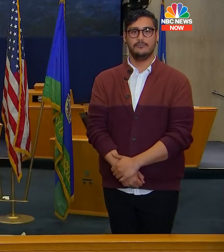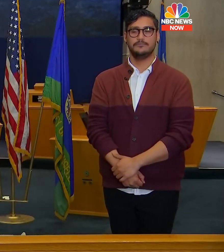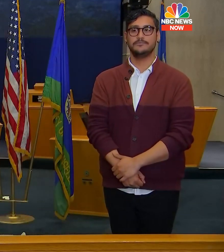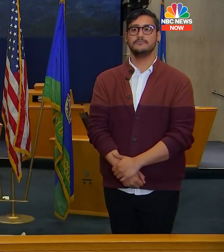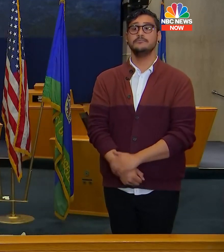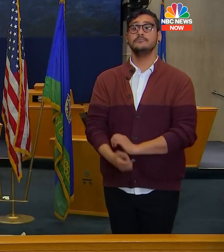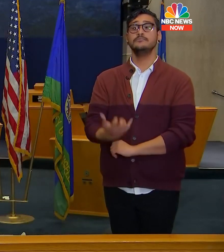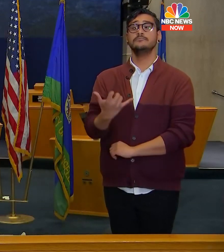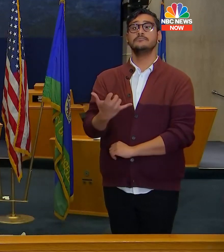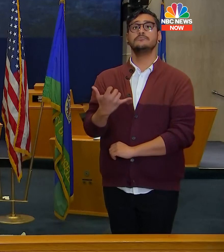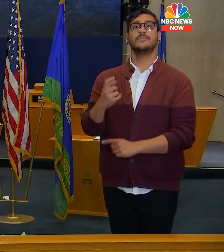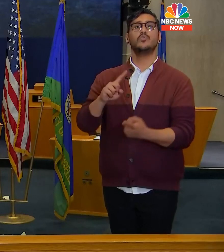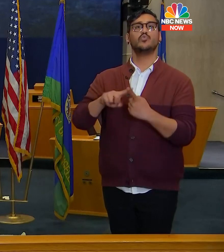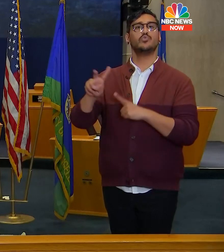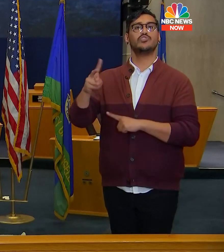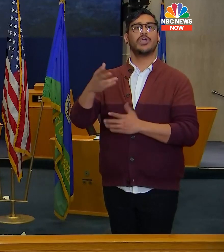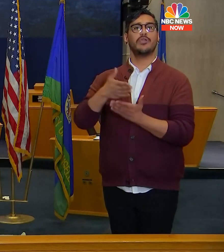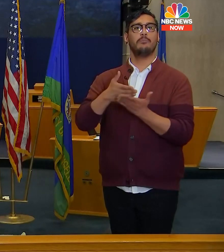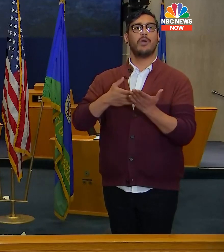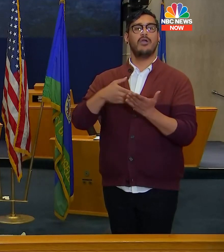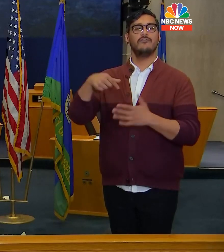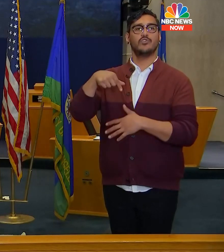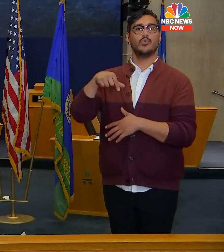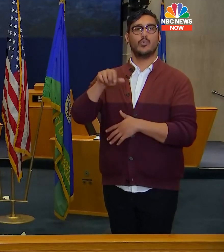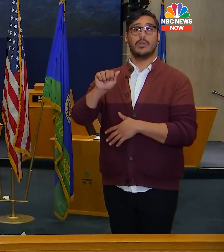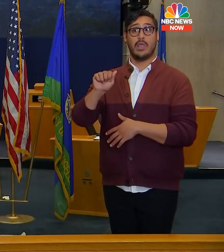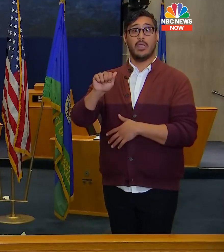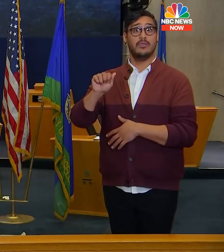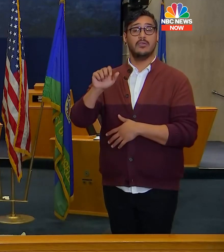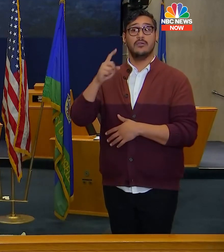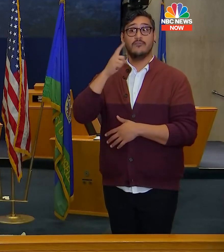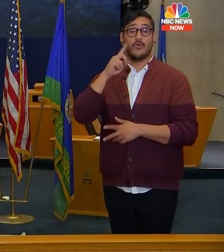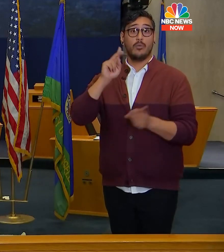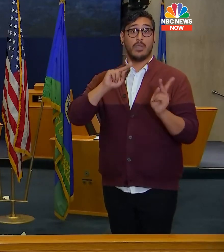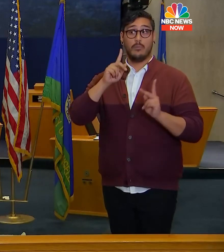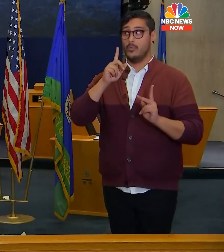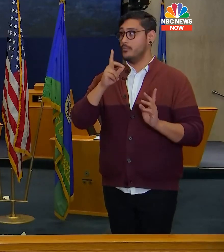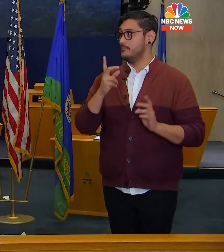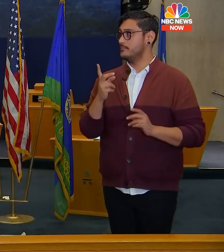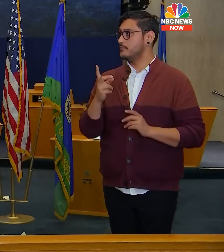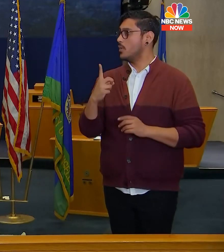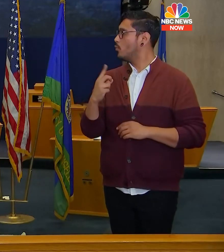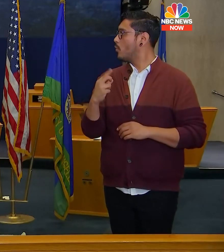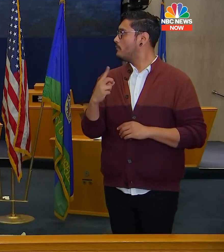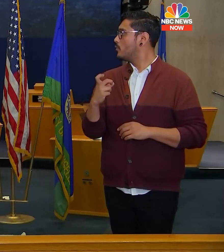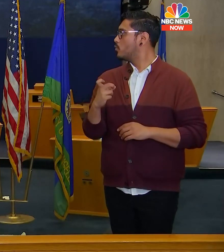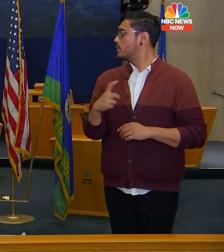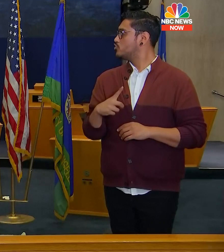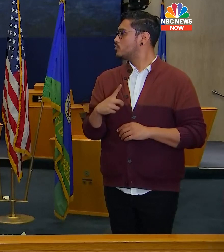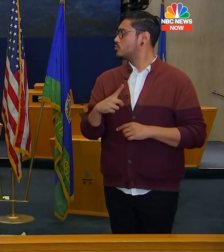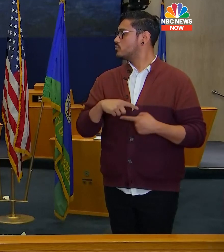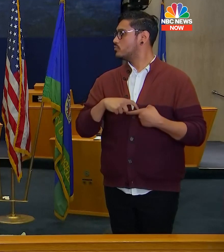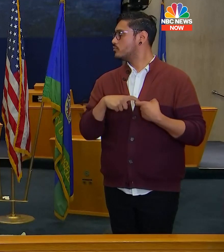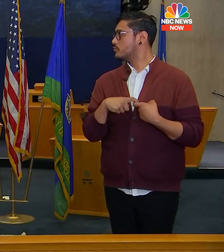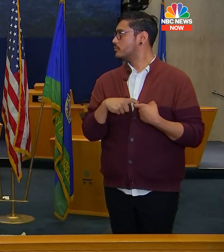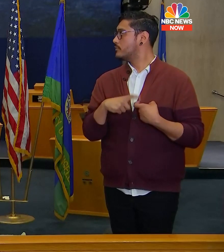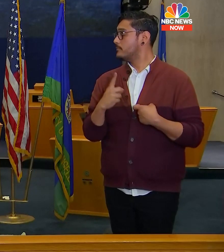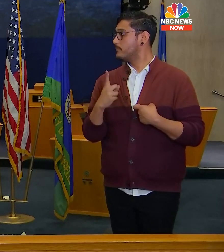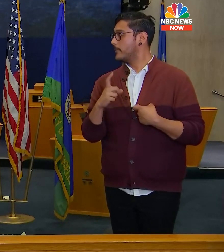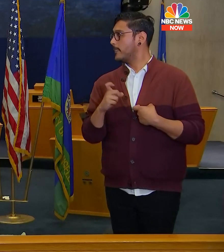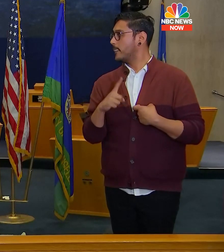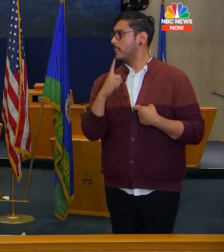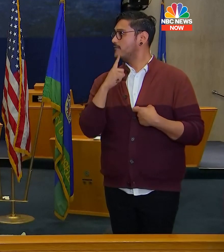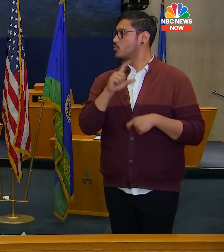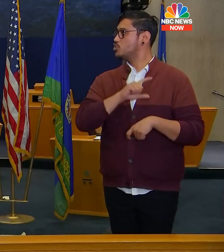We're going to go ahead and move into the second part of our Q&A, where those of you that have dialed in, There was another question. There's another question for